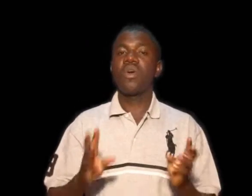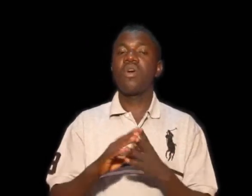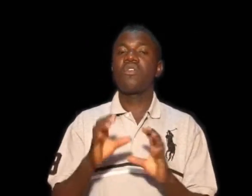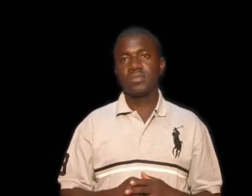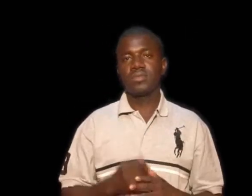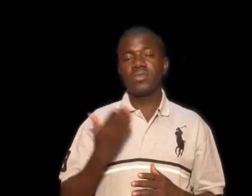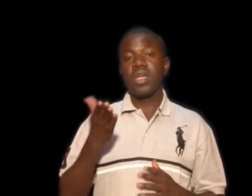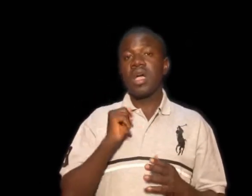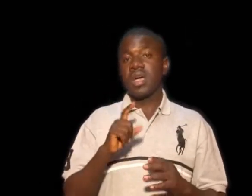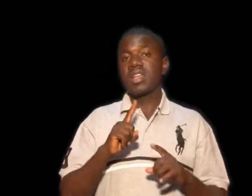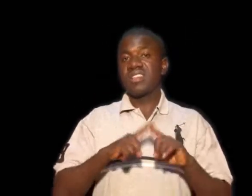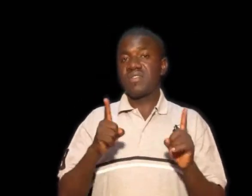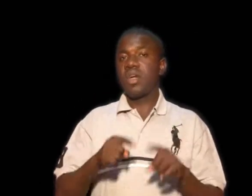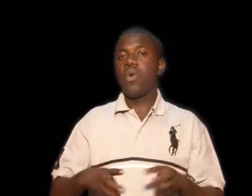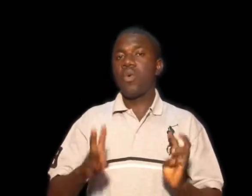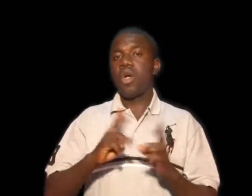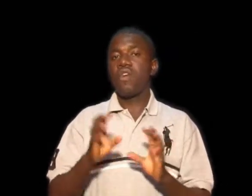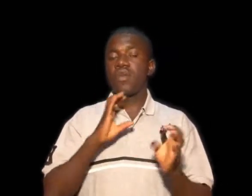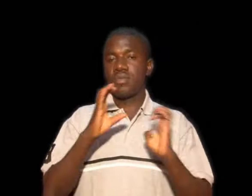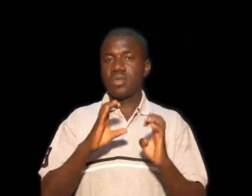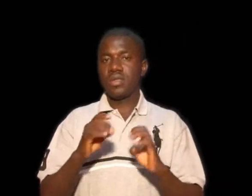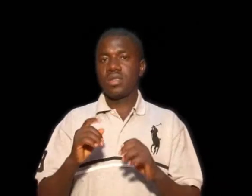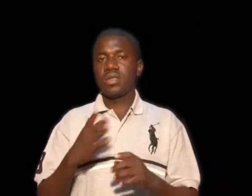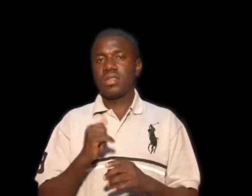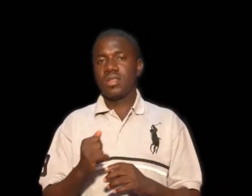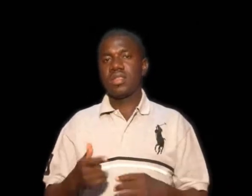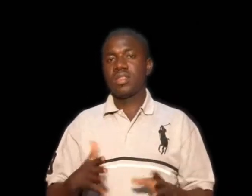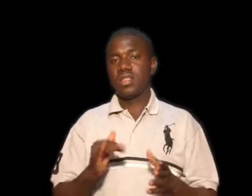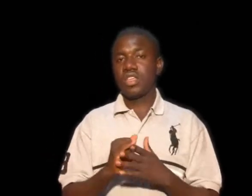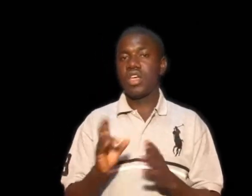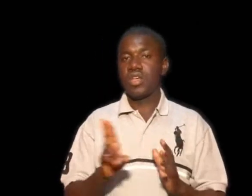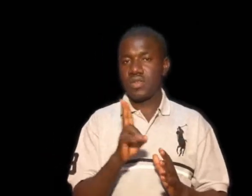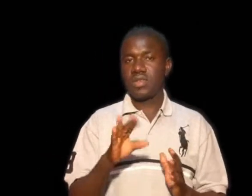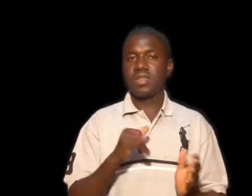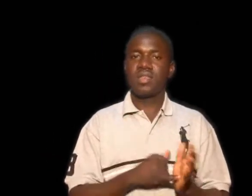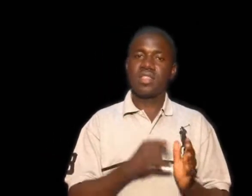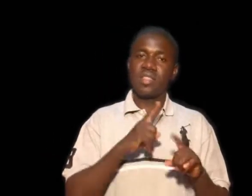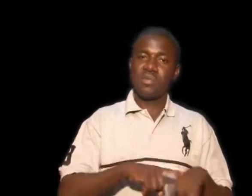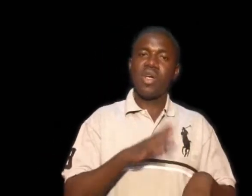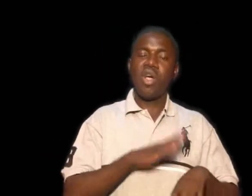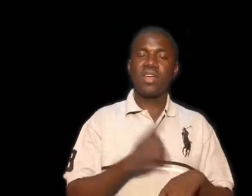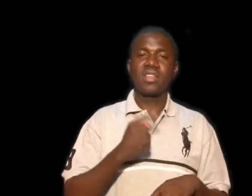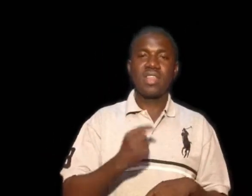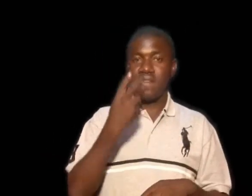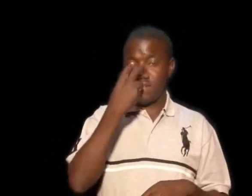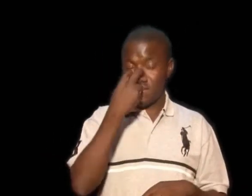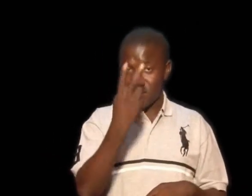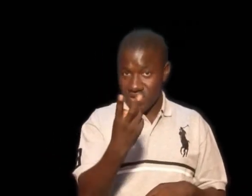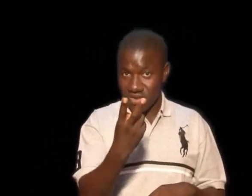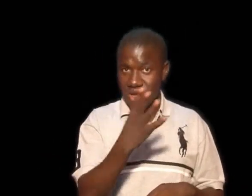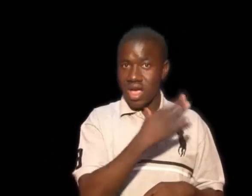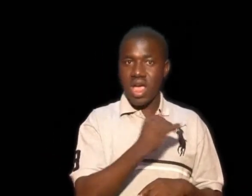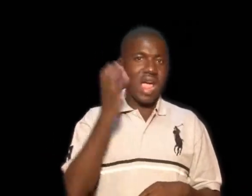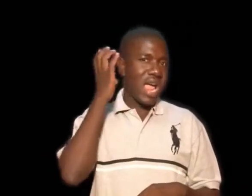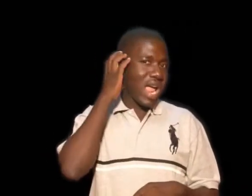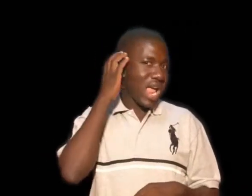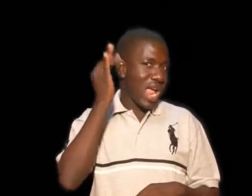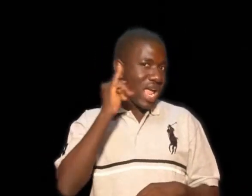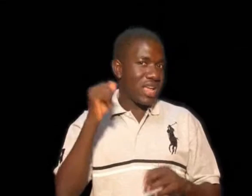of communicating. The methods they use vary, depending on the causes of their vision and hearing loss, their backgrounds,